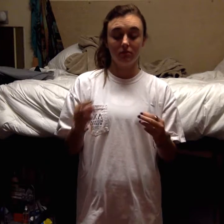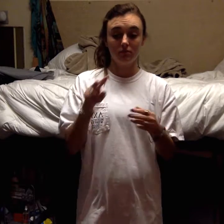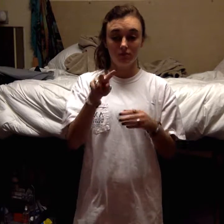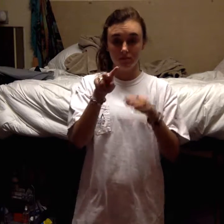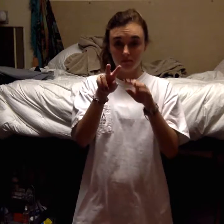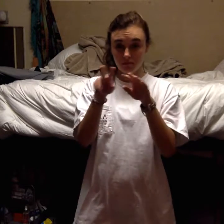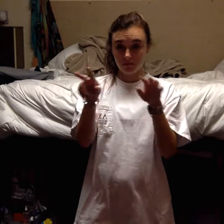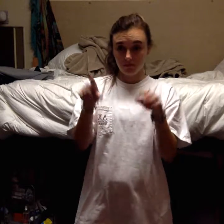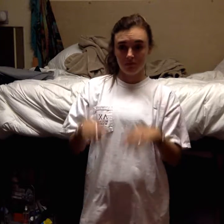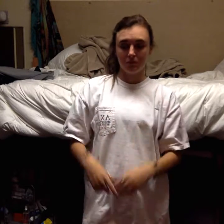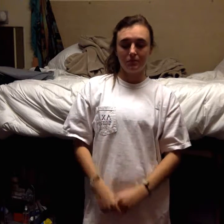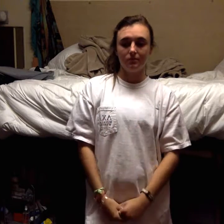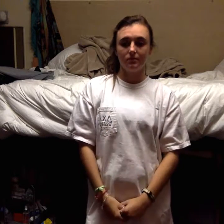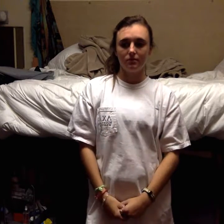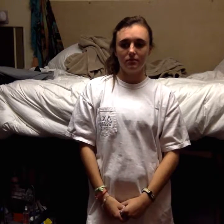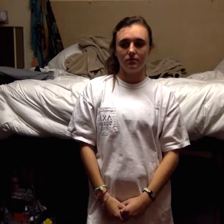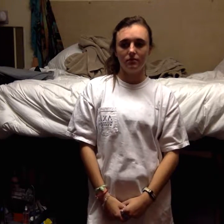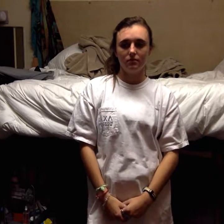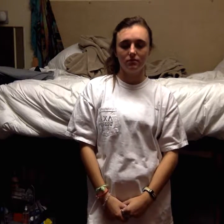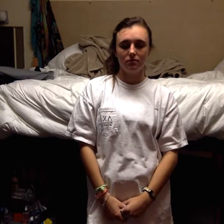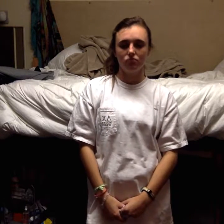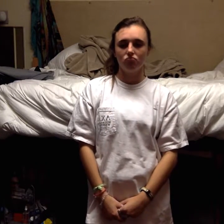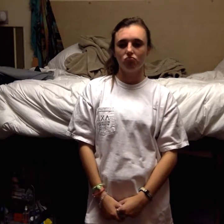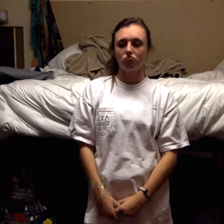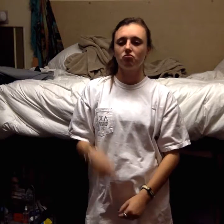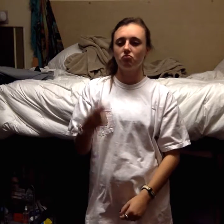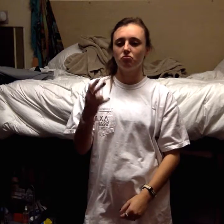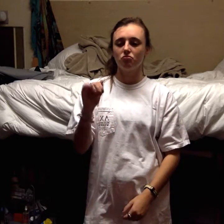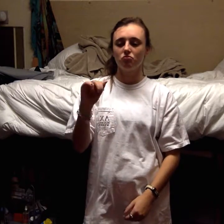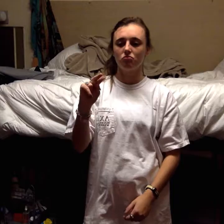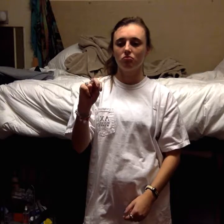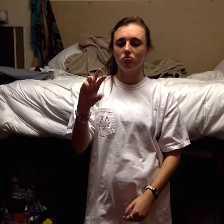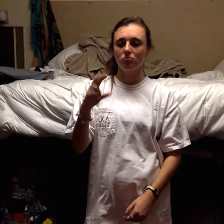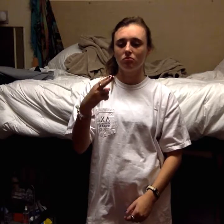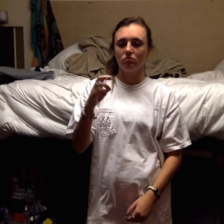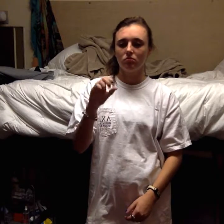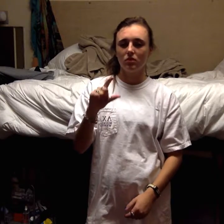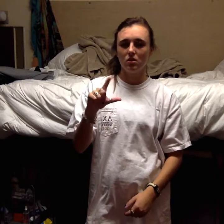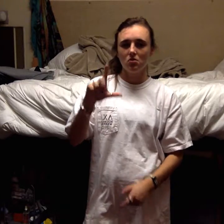simply also measure in 2 inches here and then connect it.